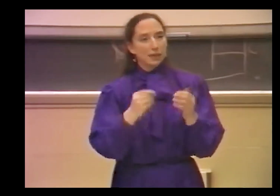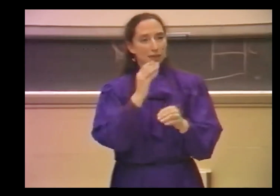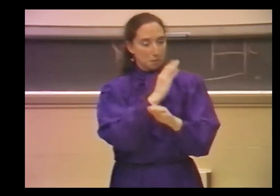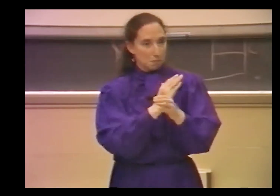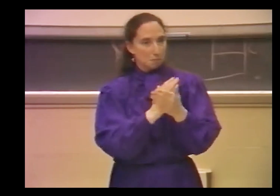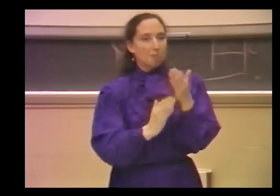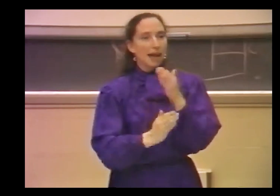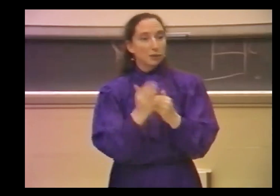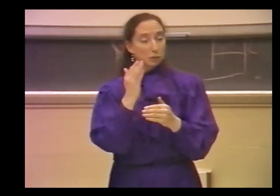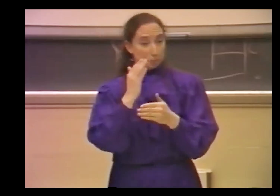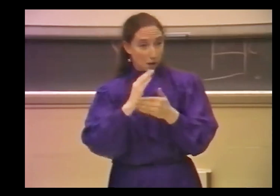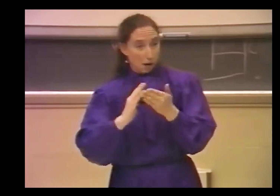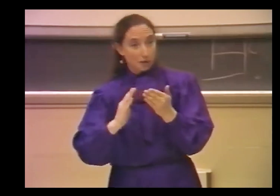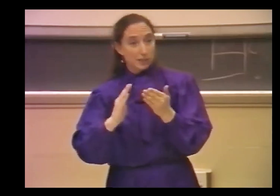the manual parts